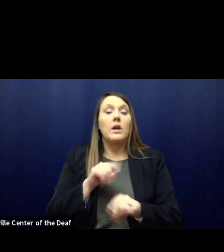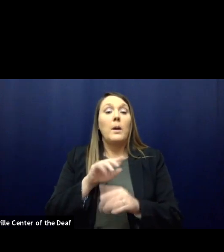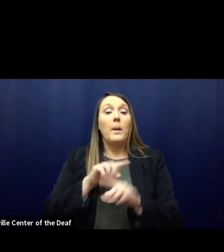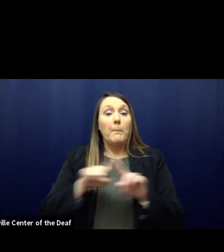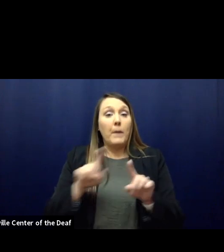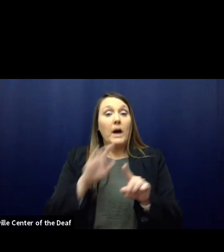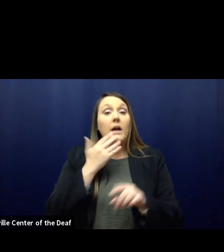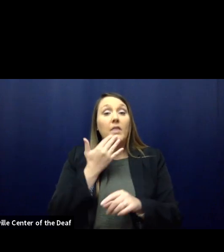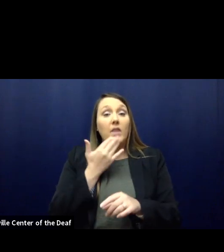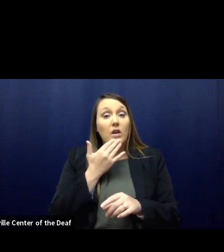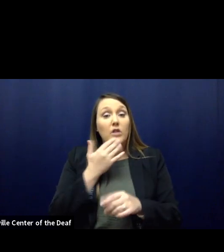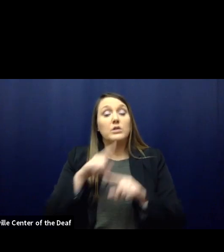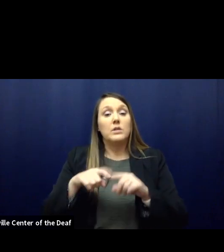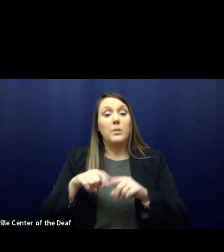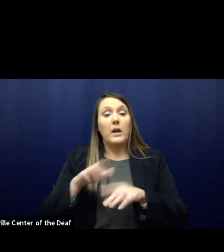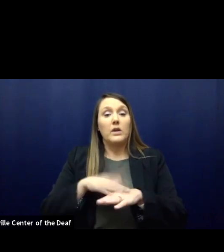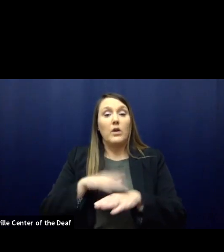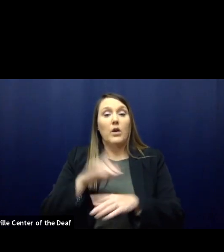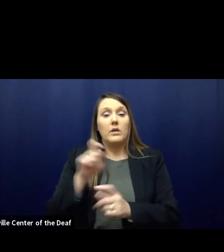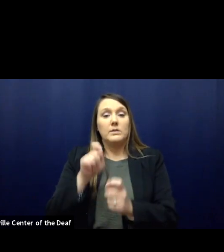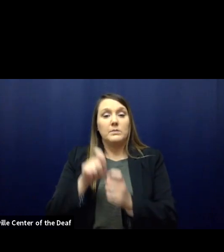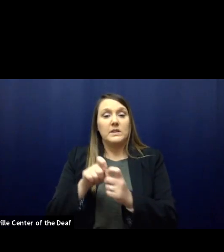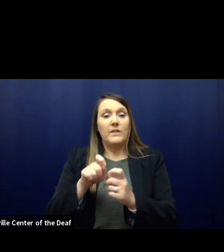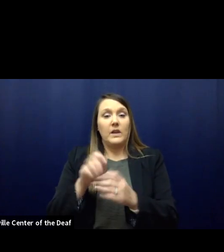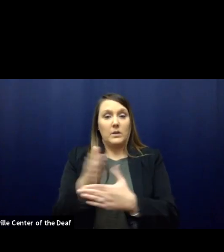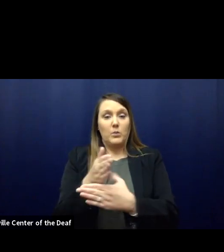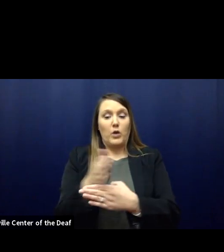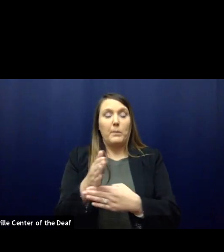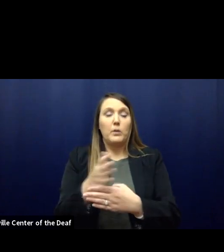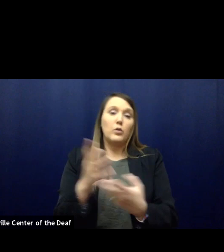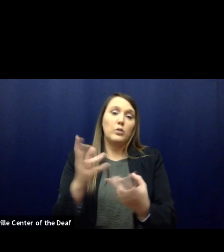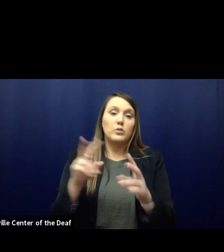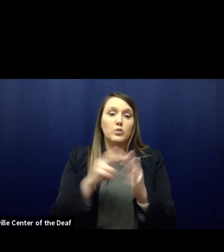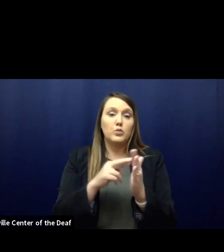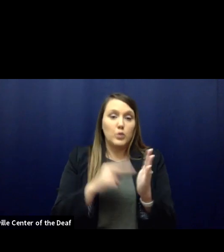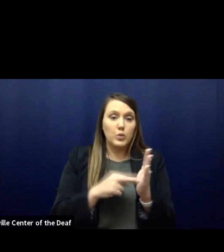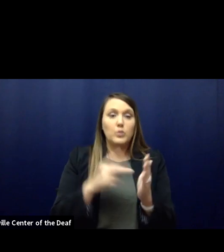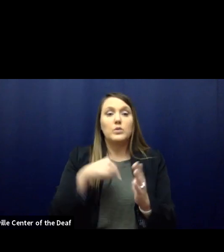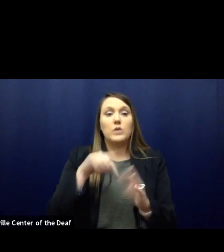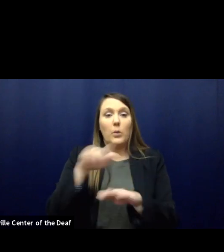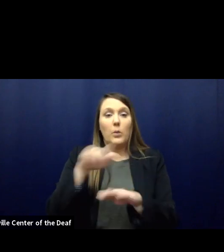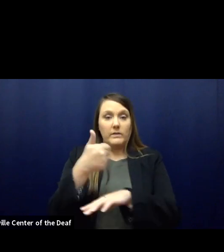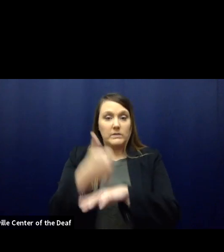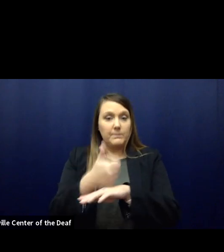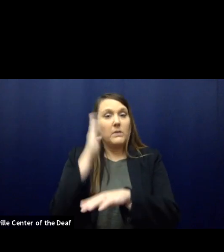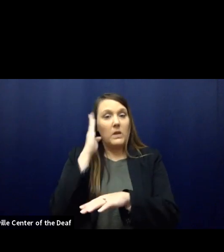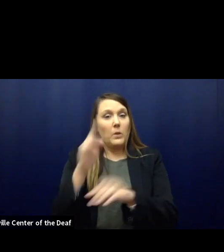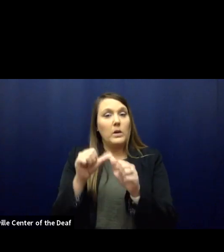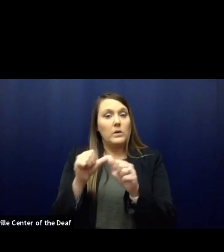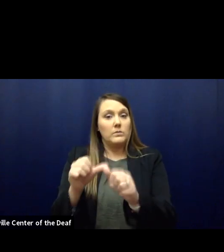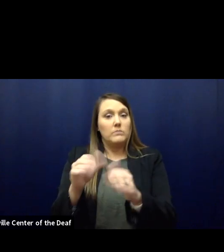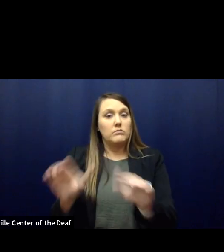based on very specific parameters that we've set forth. And we will continue to do that.